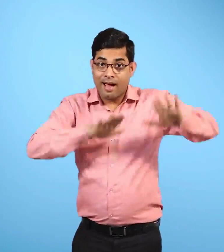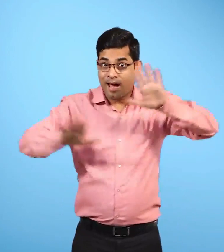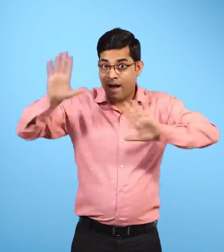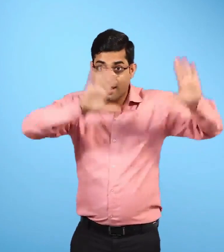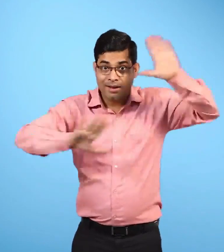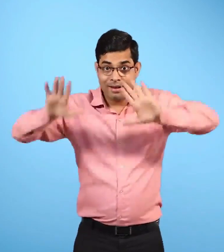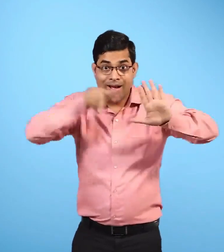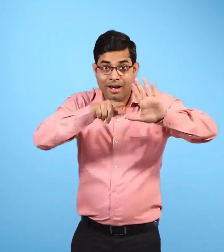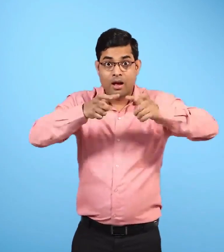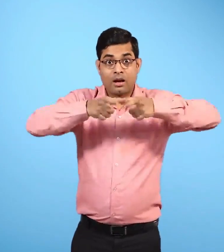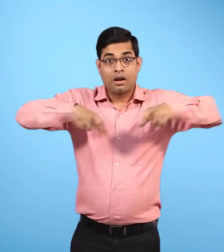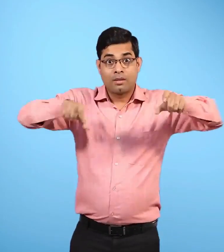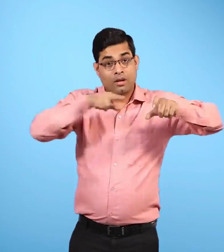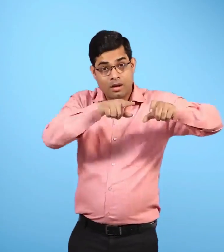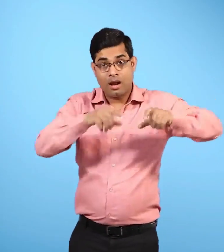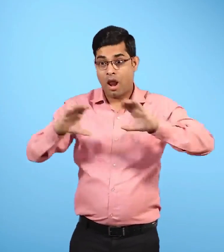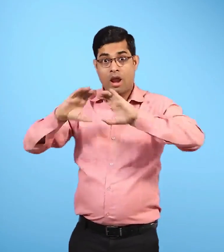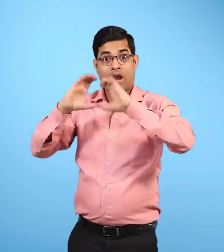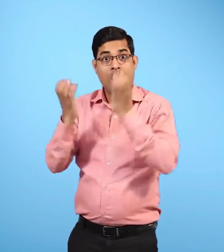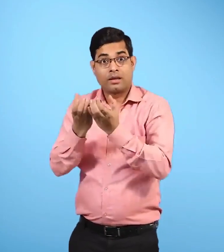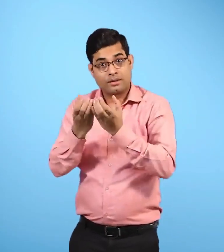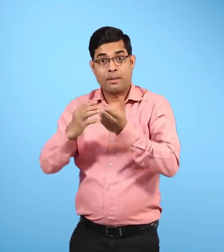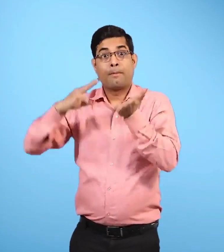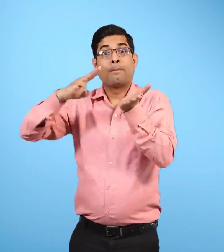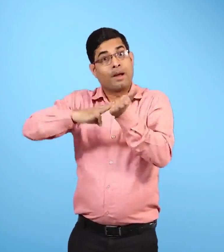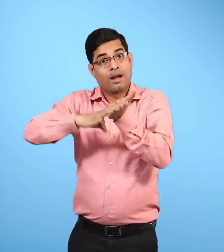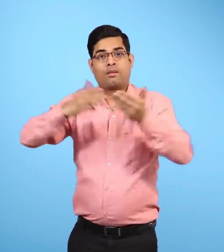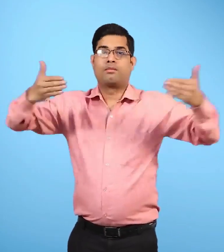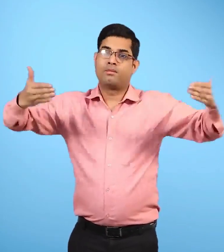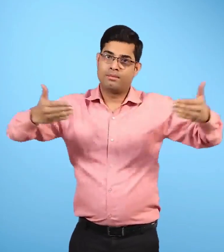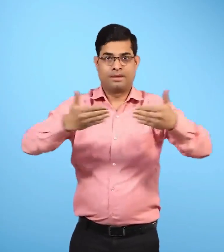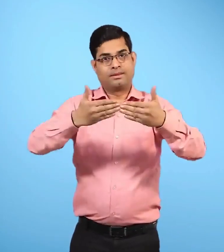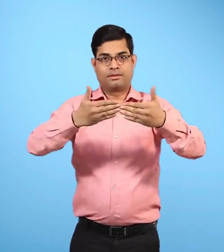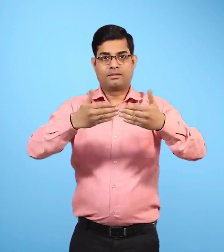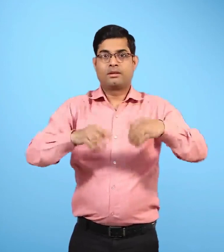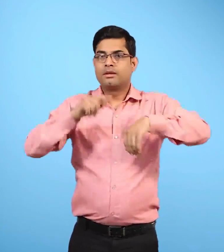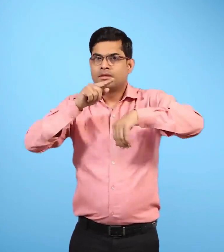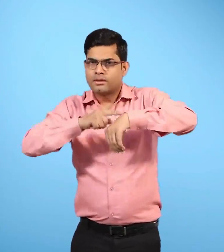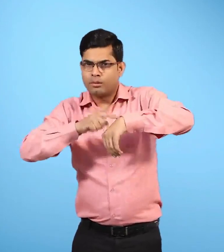the drama committee will meet in the classroom on Monday at 2